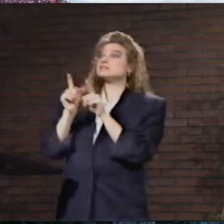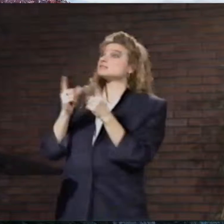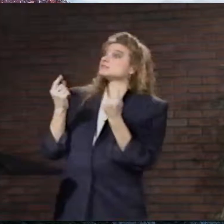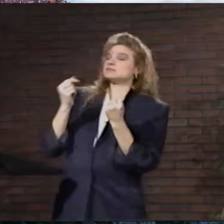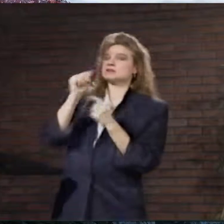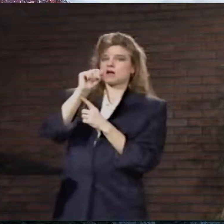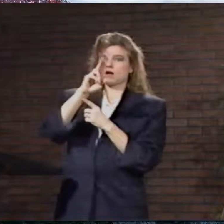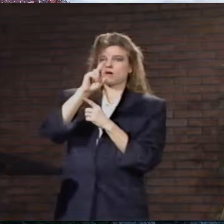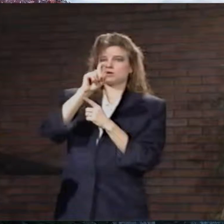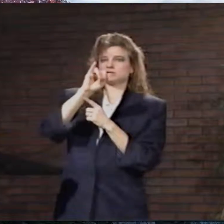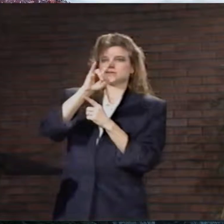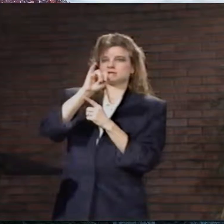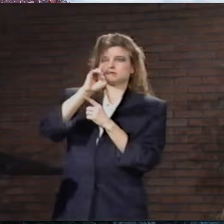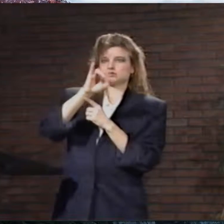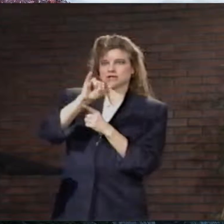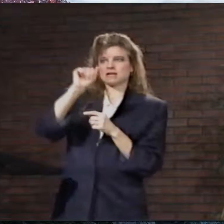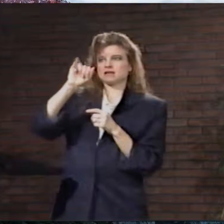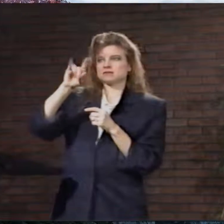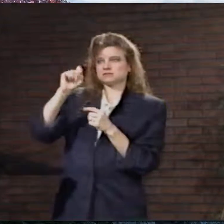important.